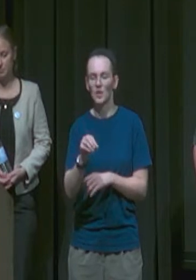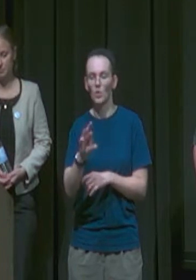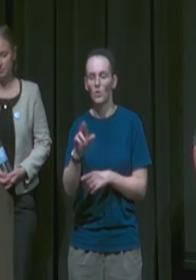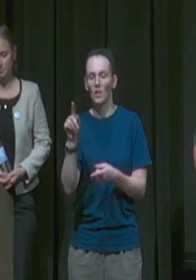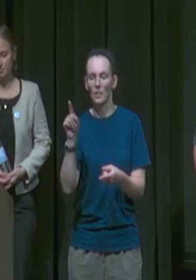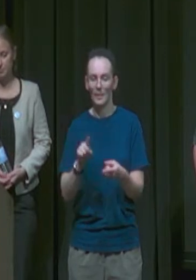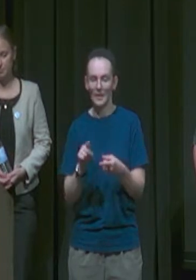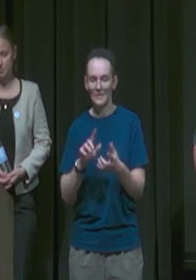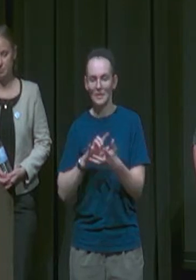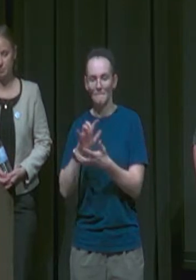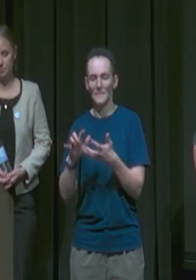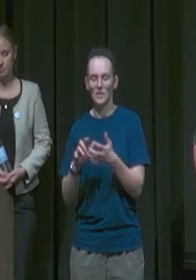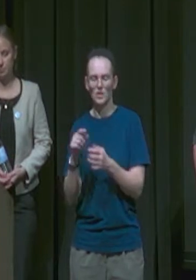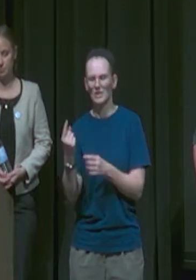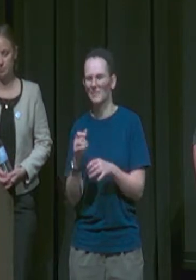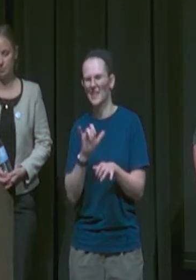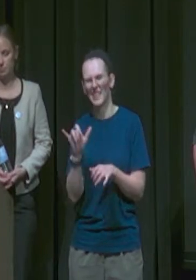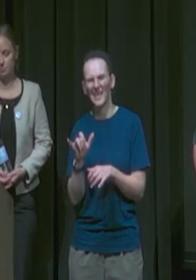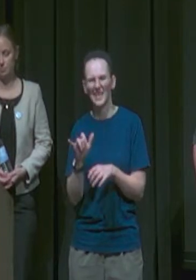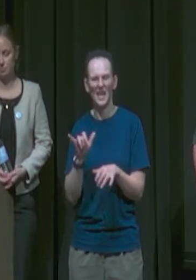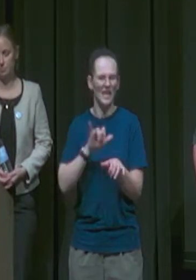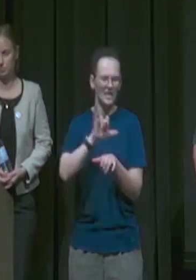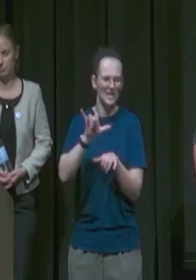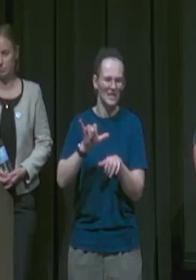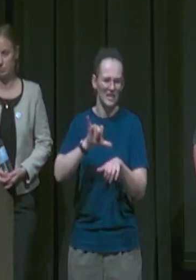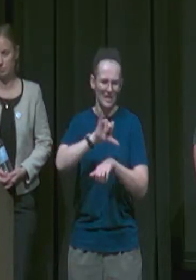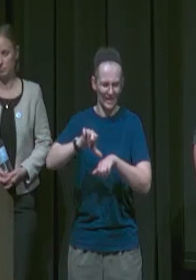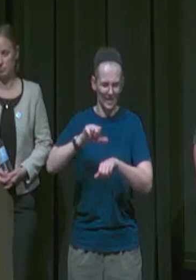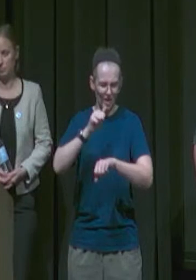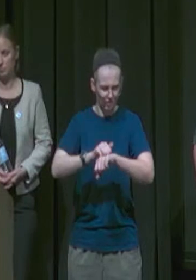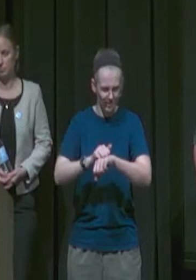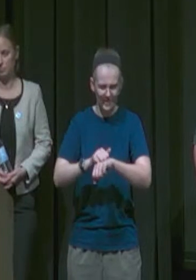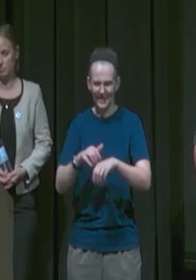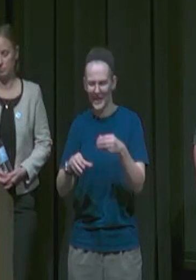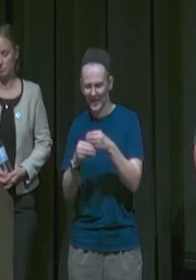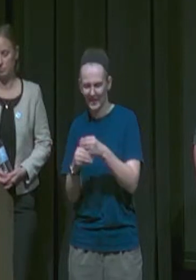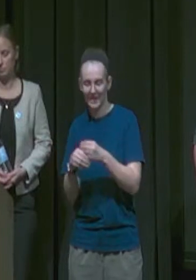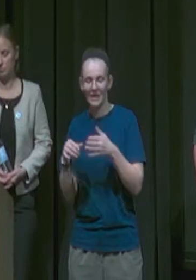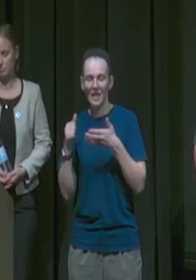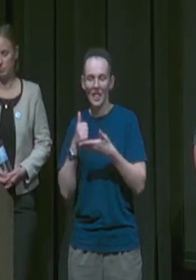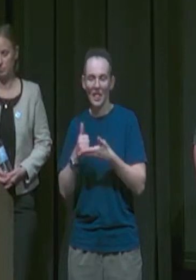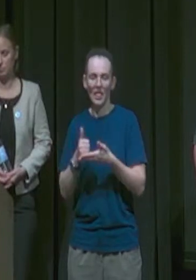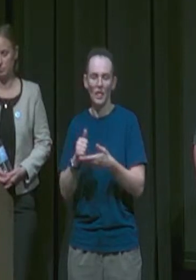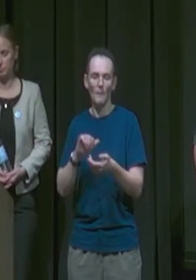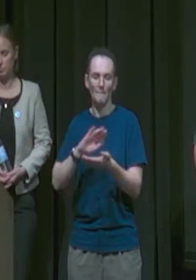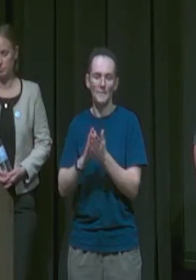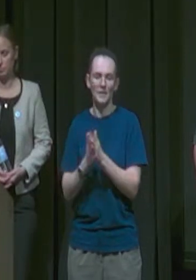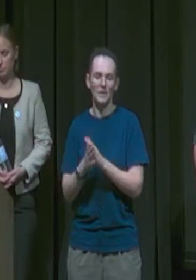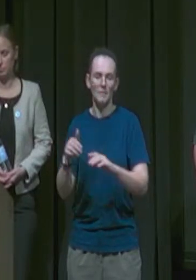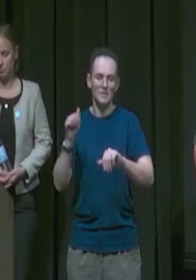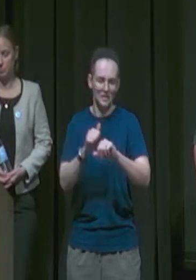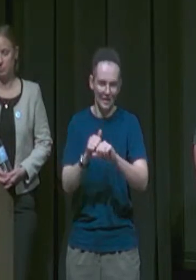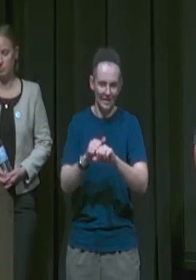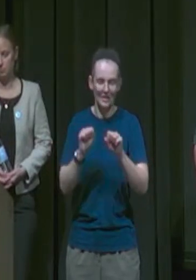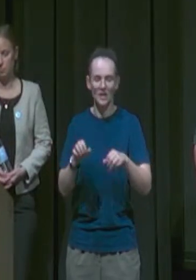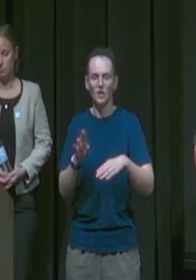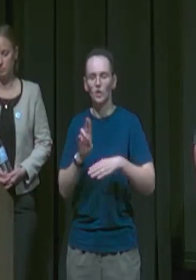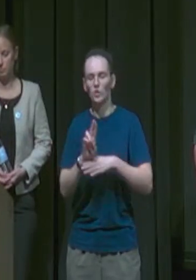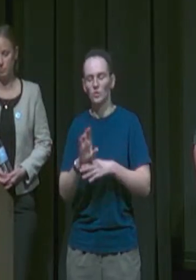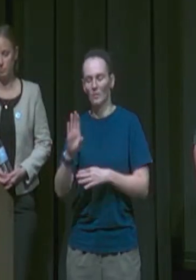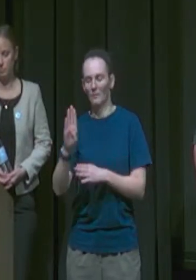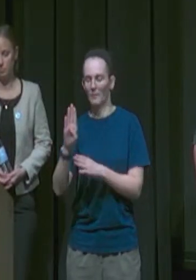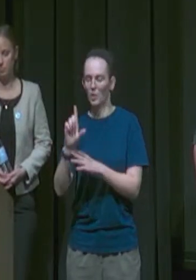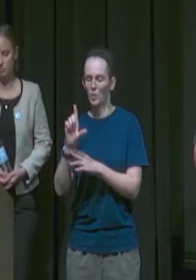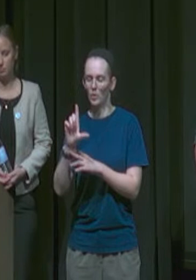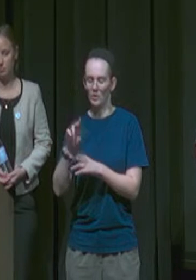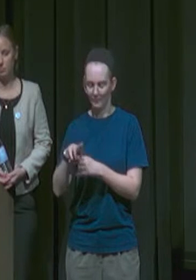something that's akin to concrete and additives that will help it solidify, whereby they can use a bulldozer to shape the mounds.